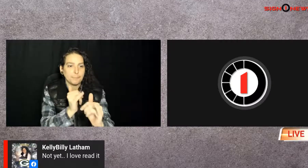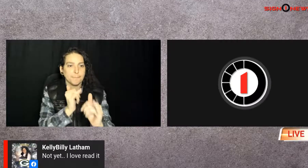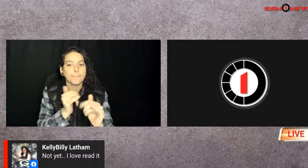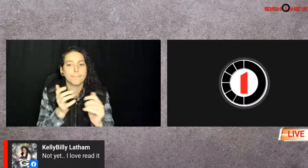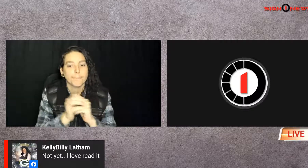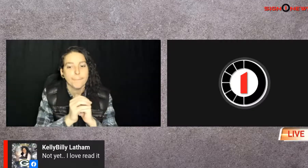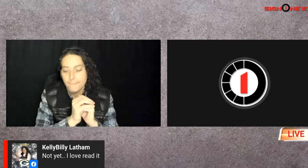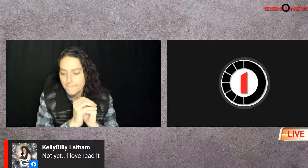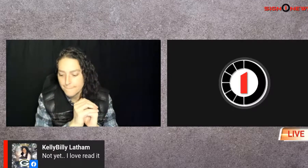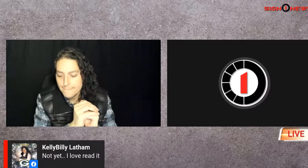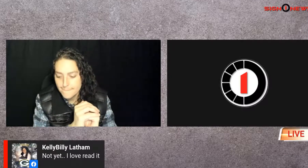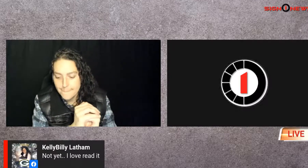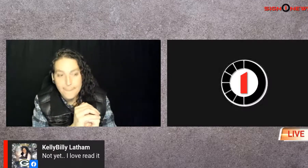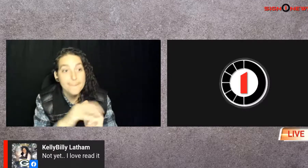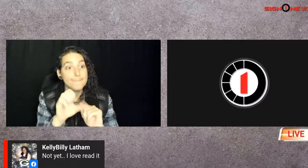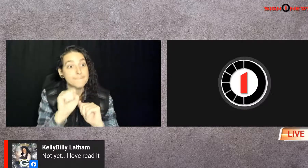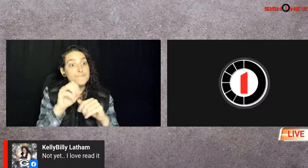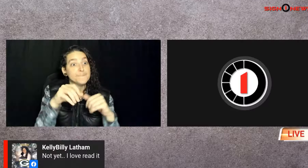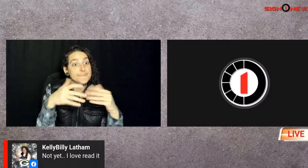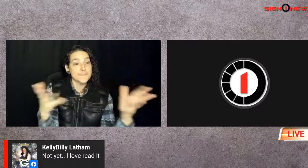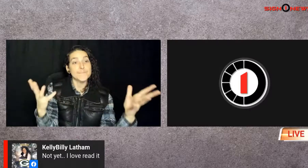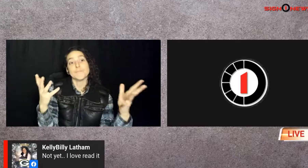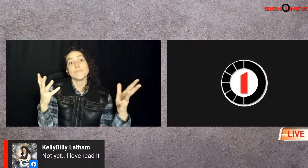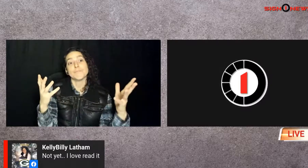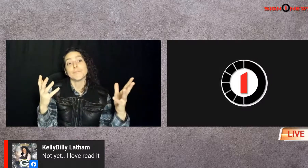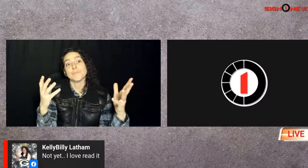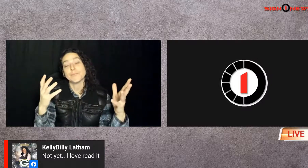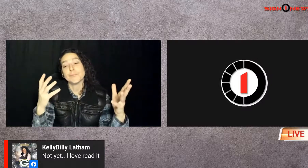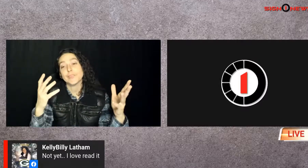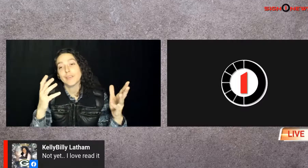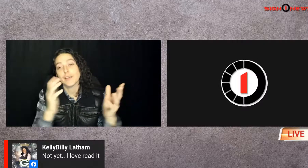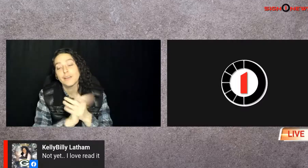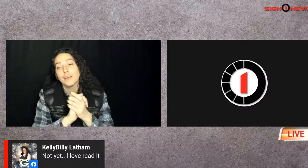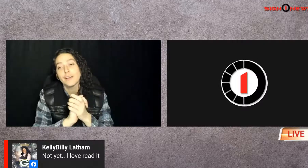It'll bring back so many memories of when you were growing up.